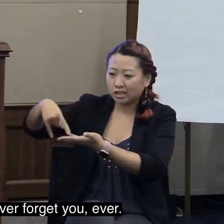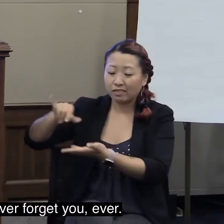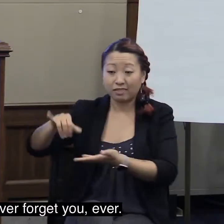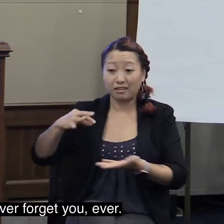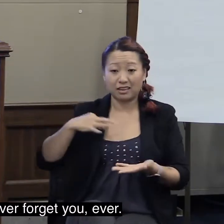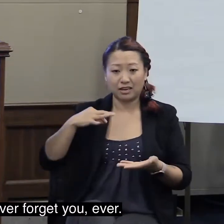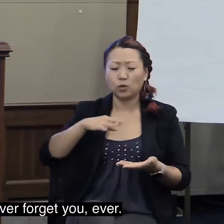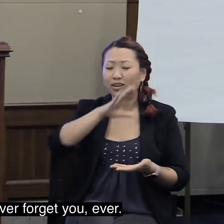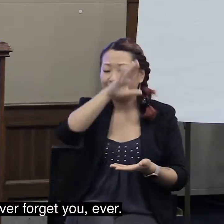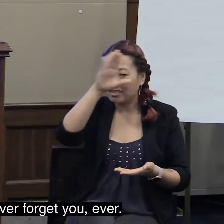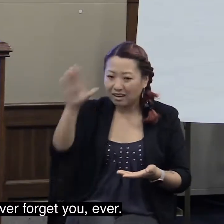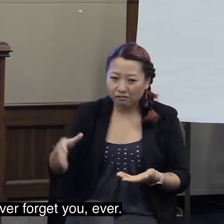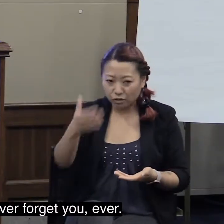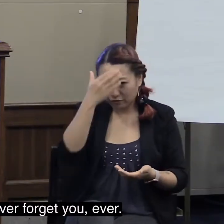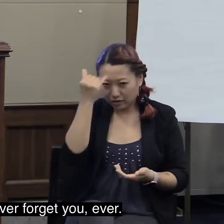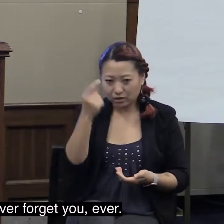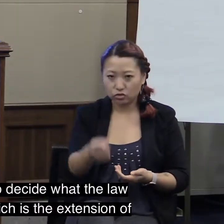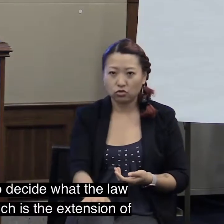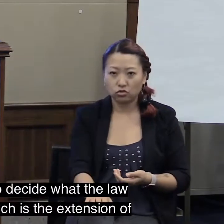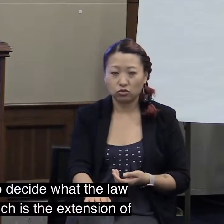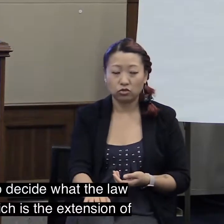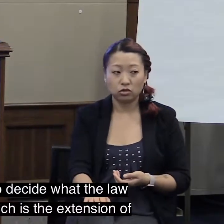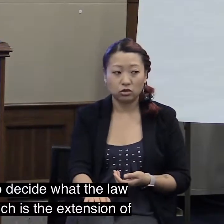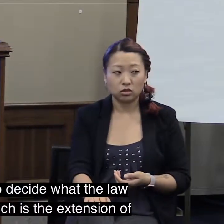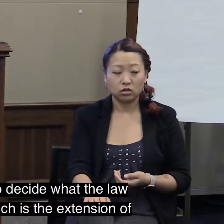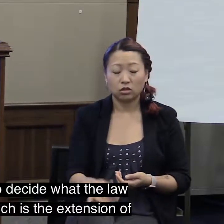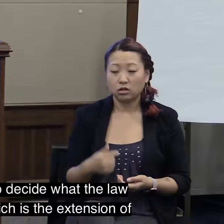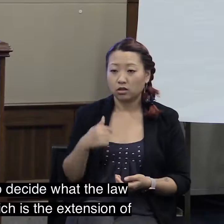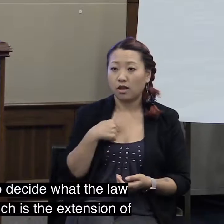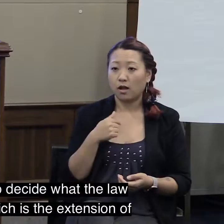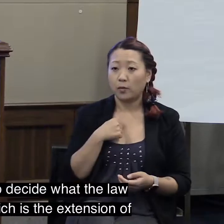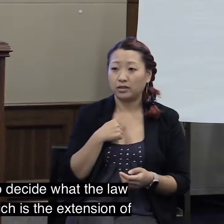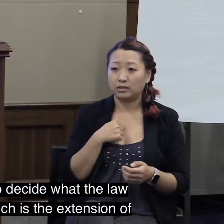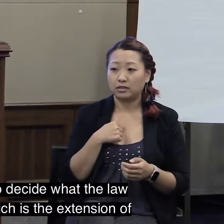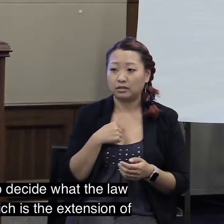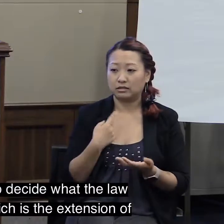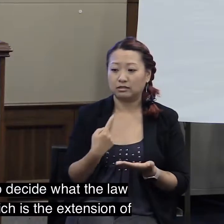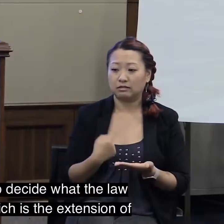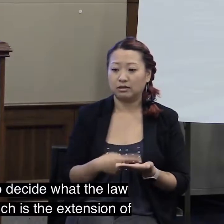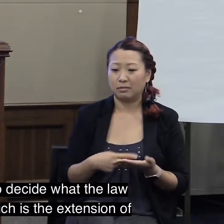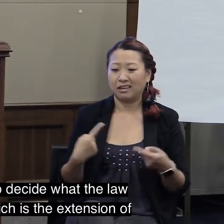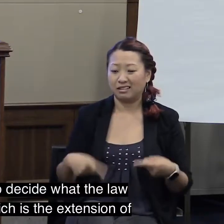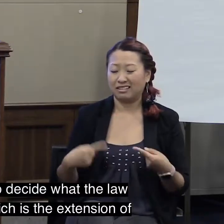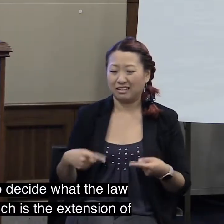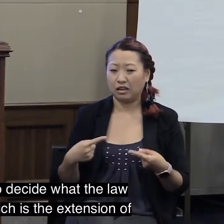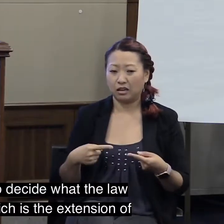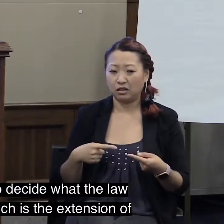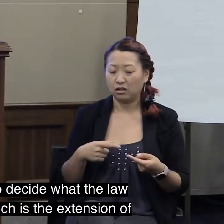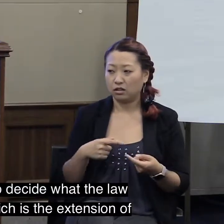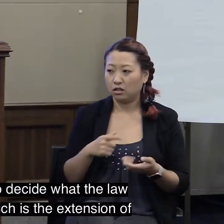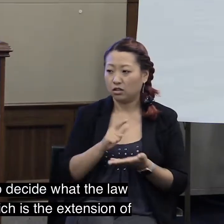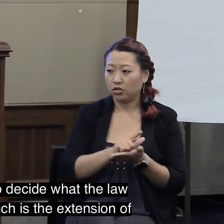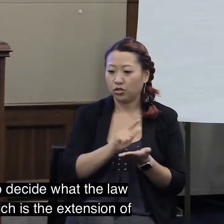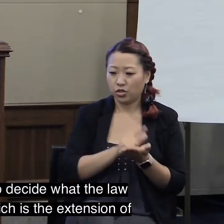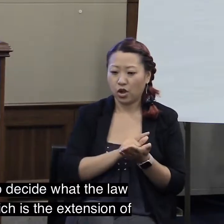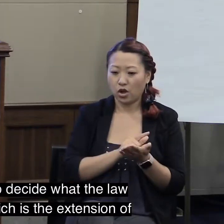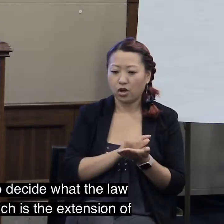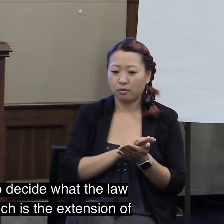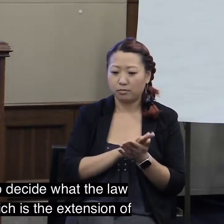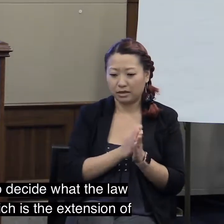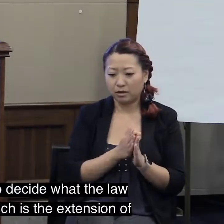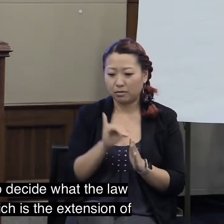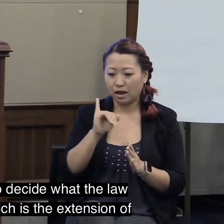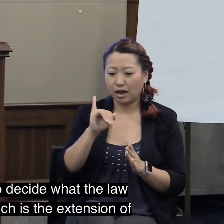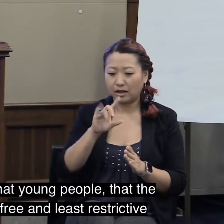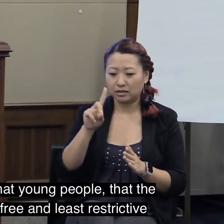you ever. I was debating, trying to decide what the law that became IDEA, which